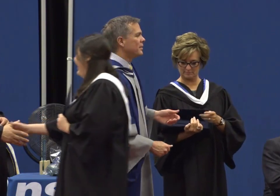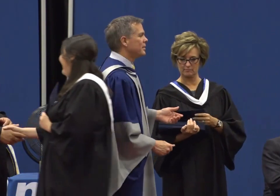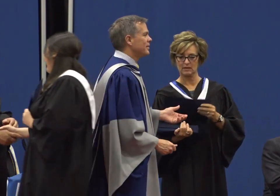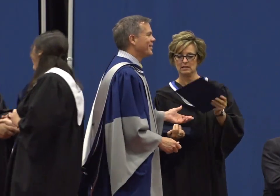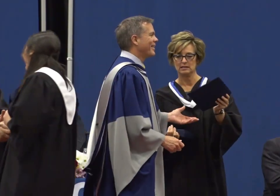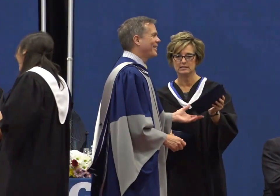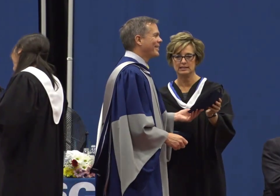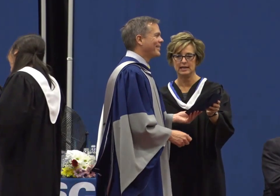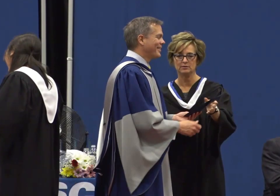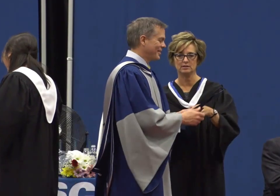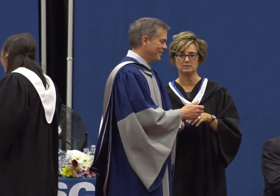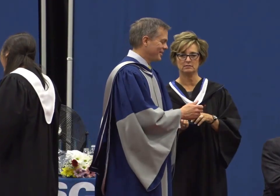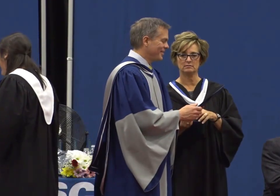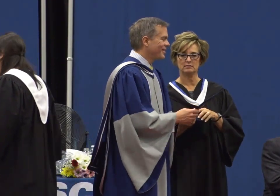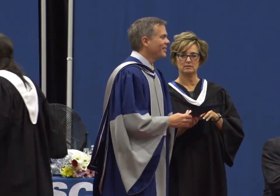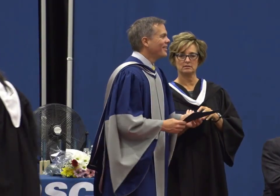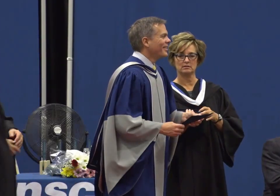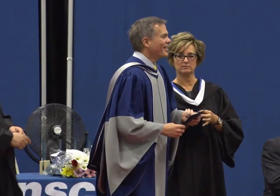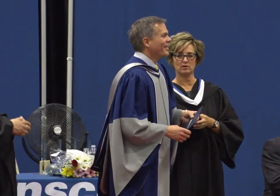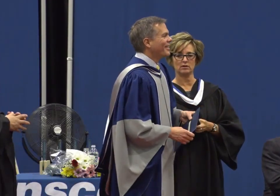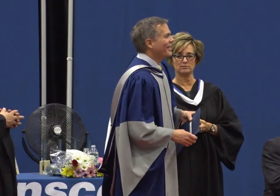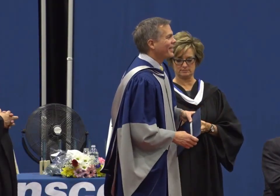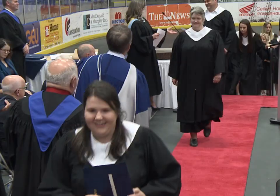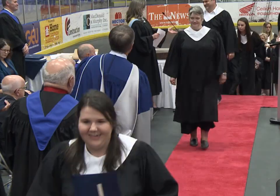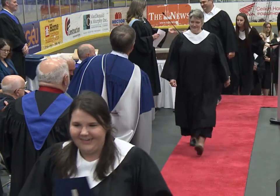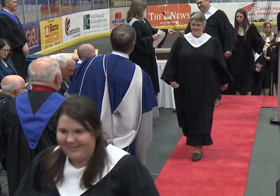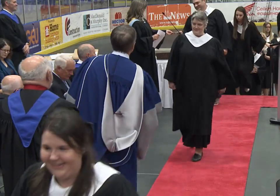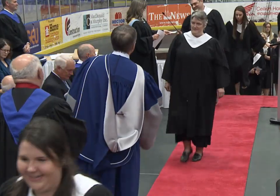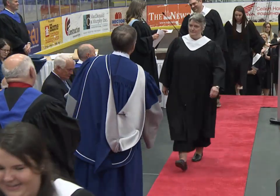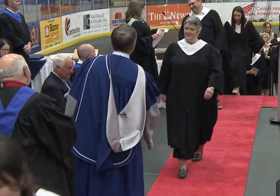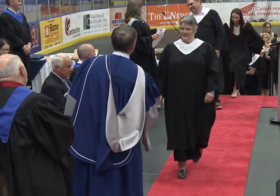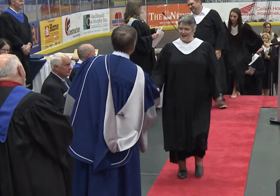Karen Goodwin, with honors.